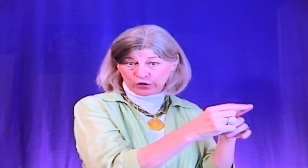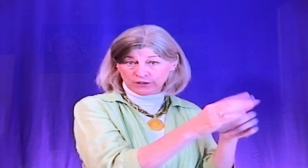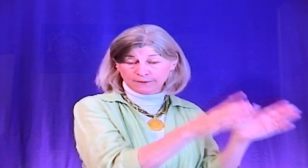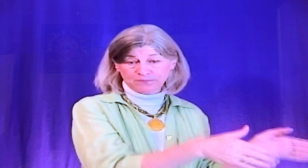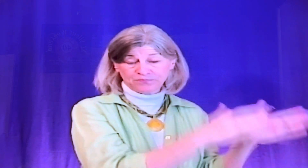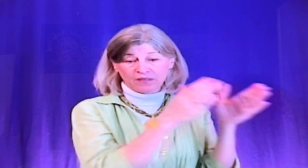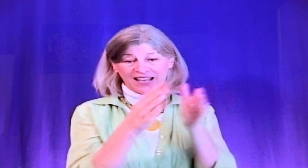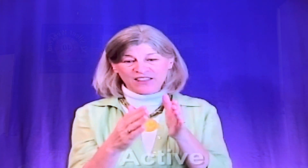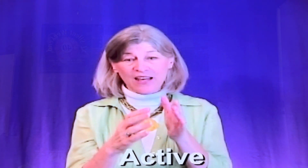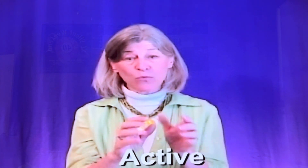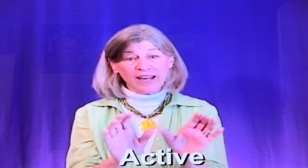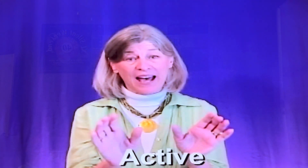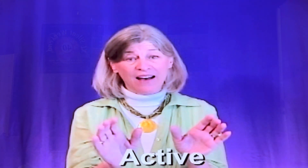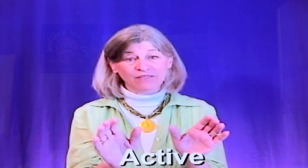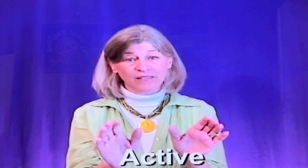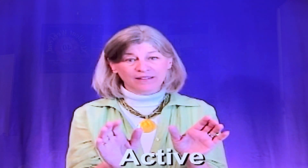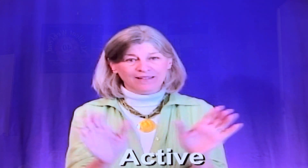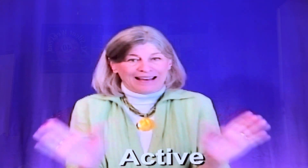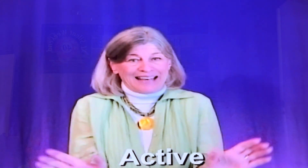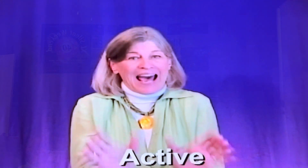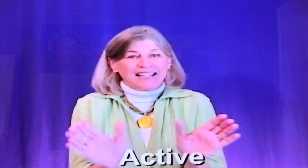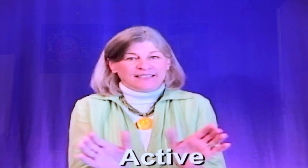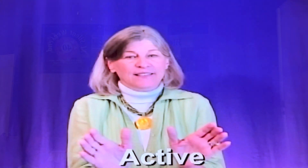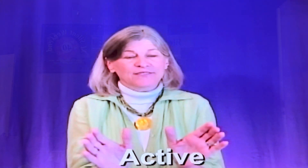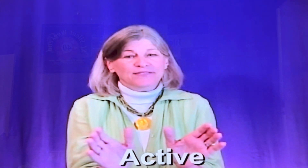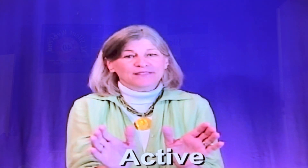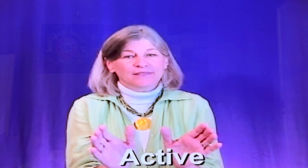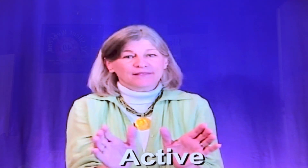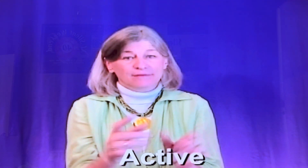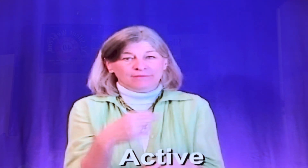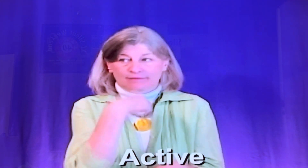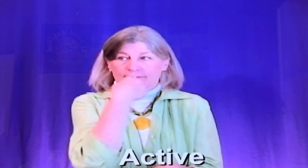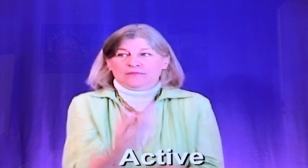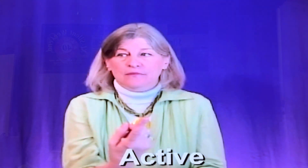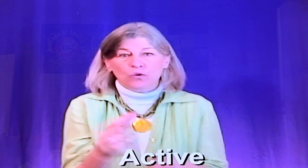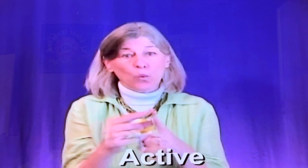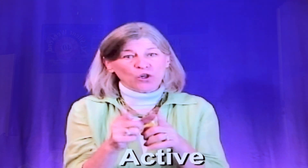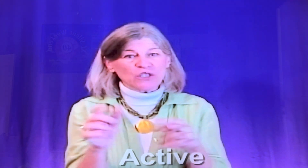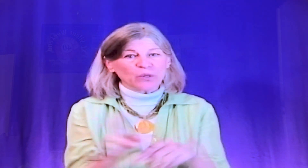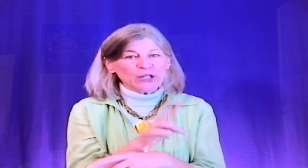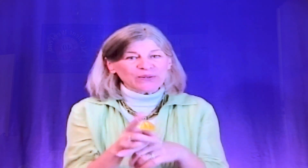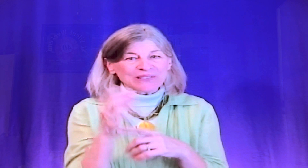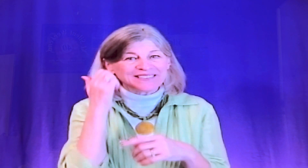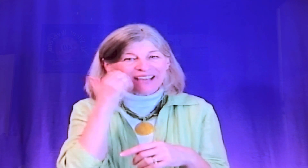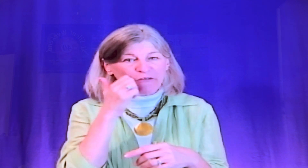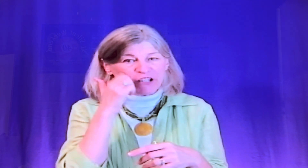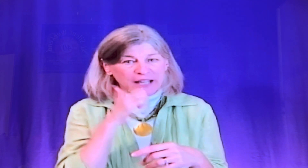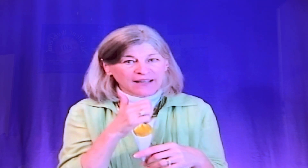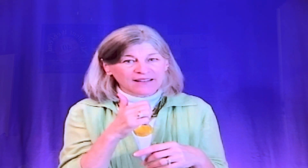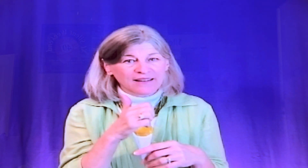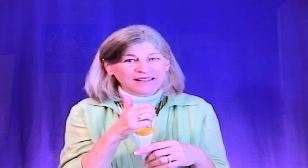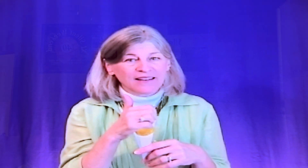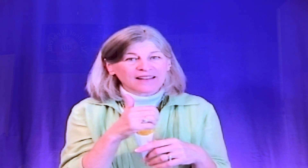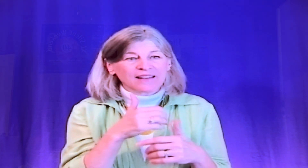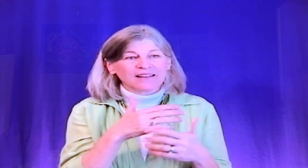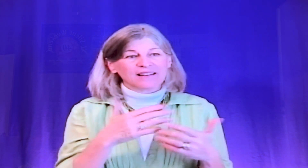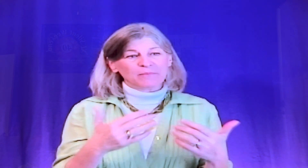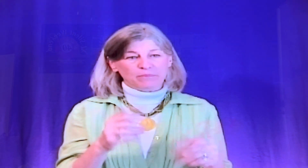words. Then we have an active, the words we use every day.